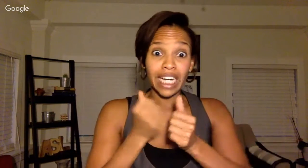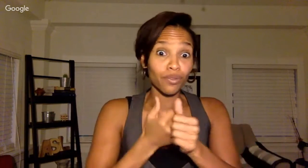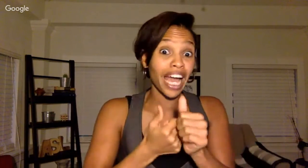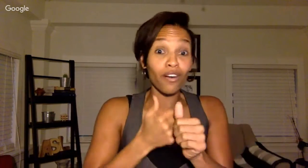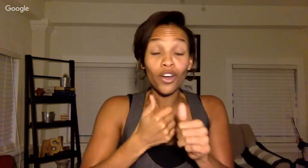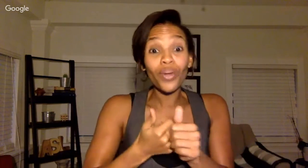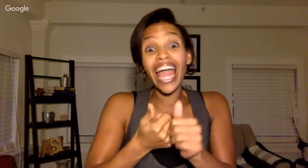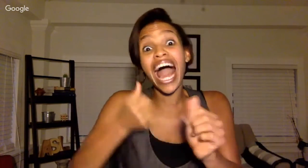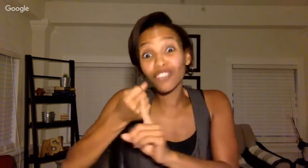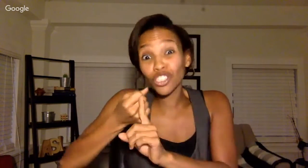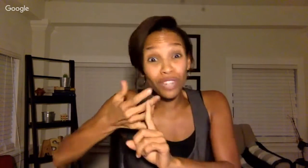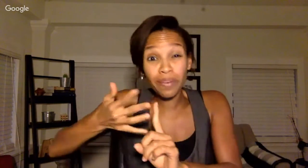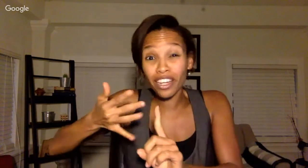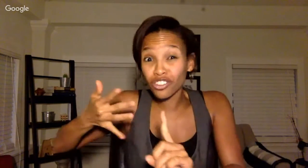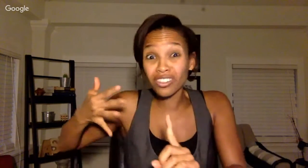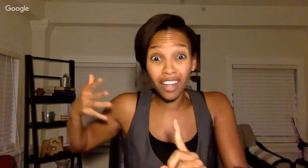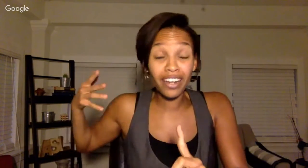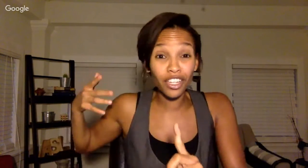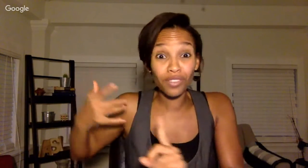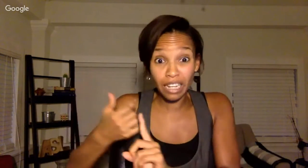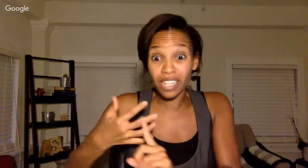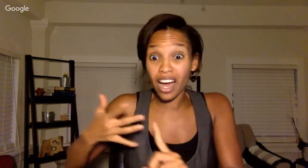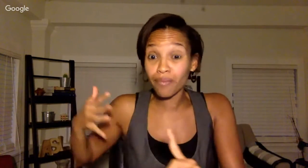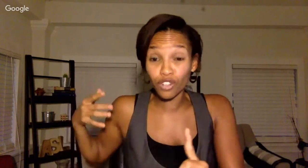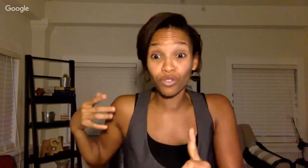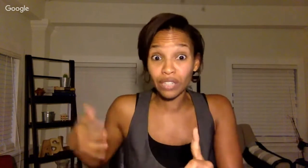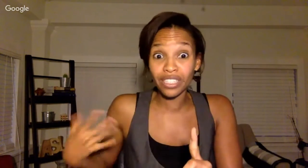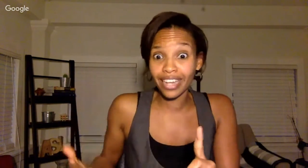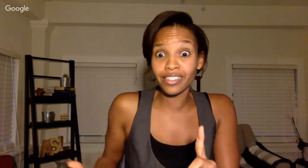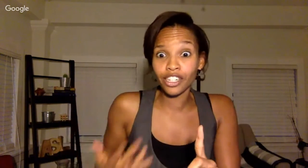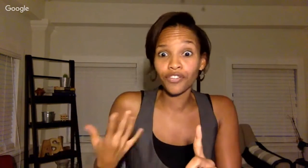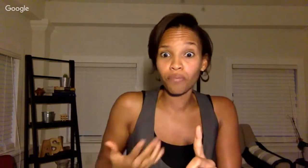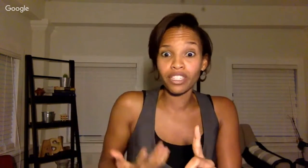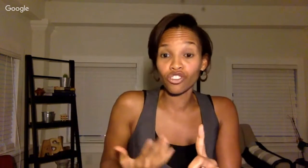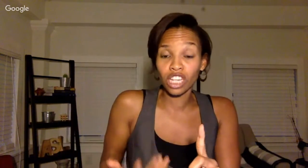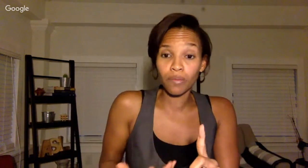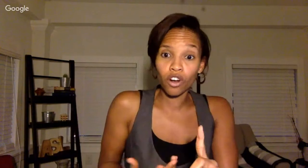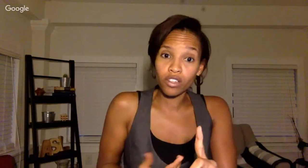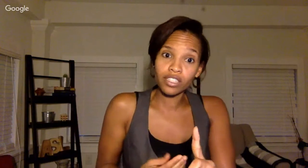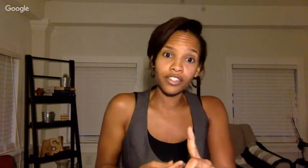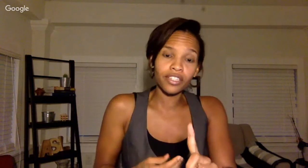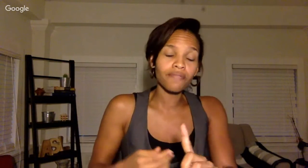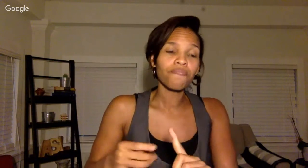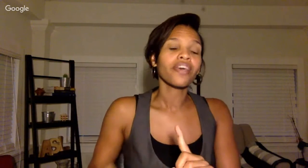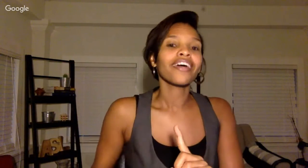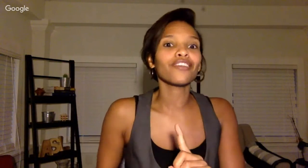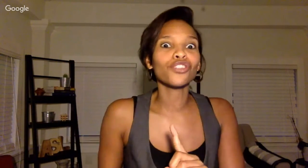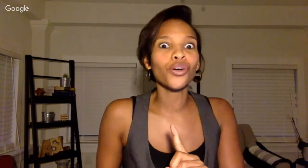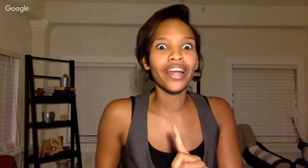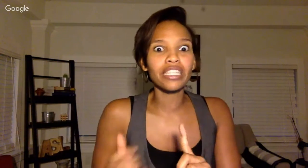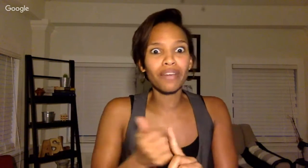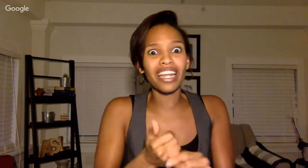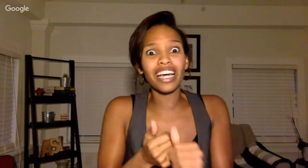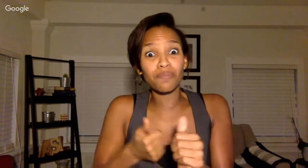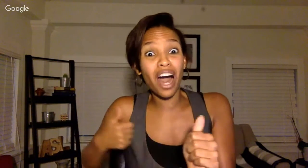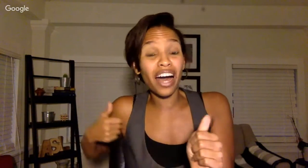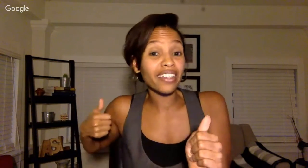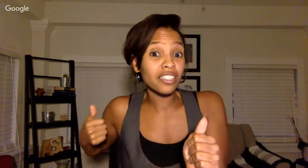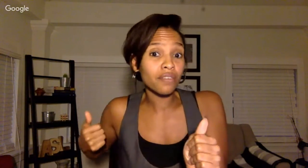we have to do expansions a lot. You know, sometimes are really necessary for the message to come across clearly, and so it ends up getting us behind more